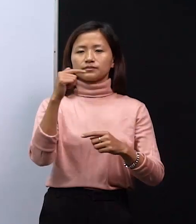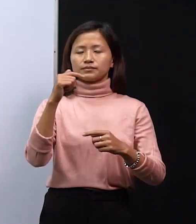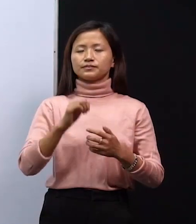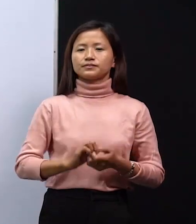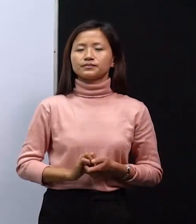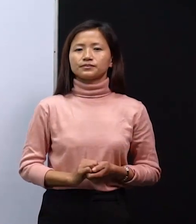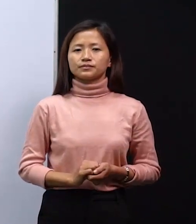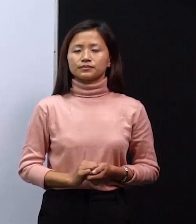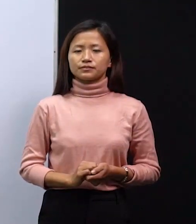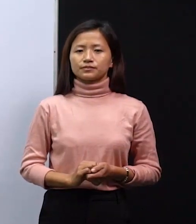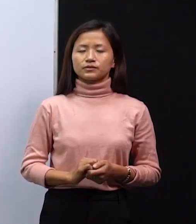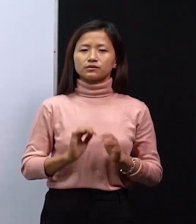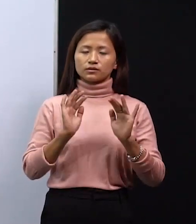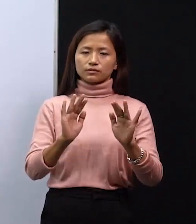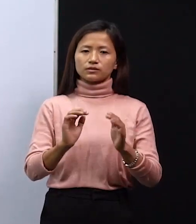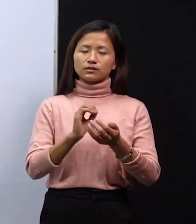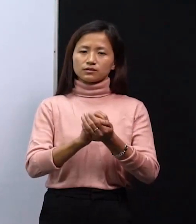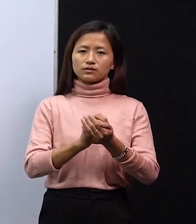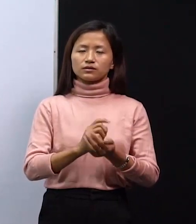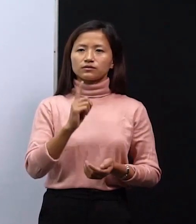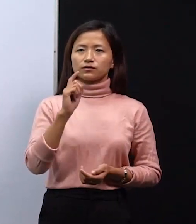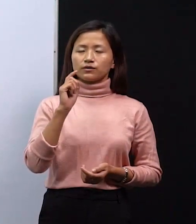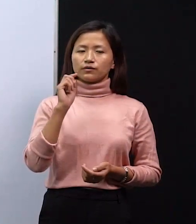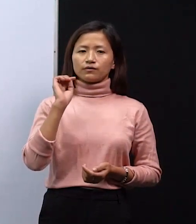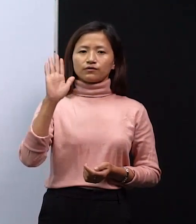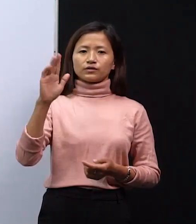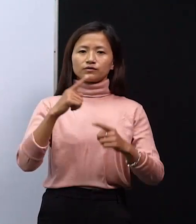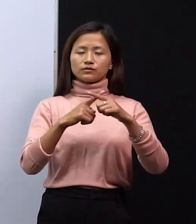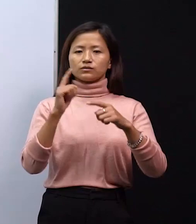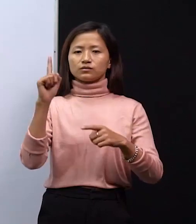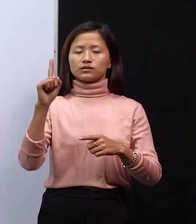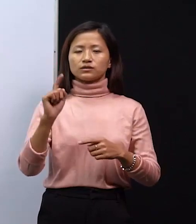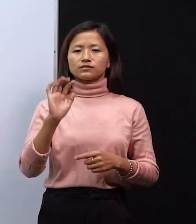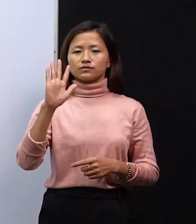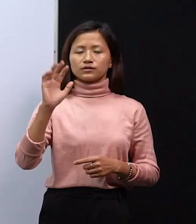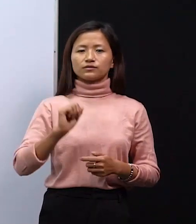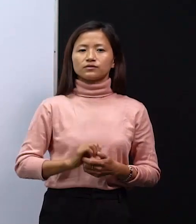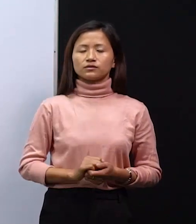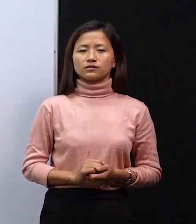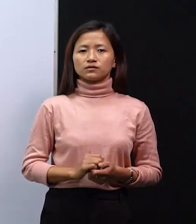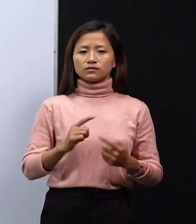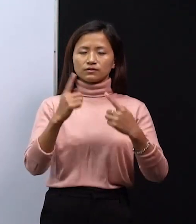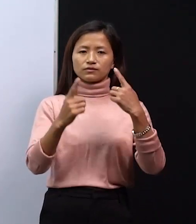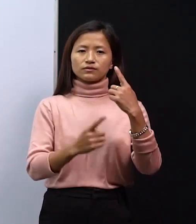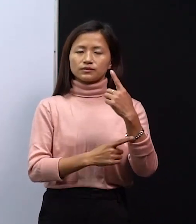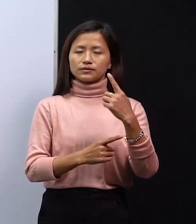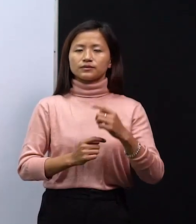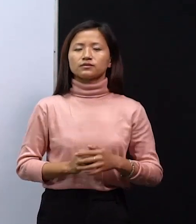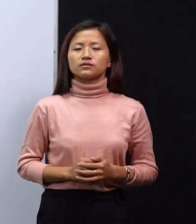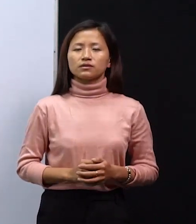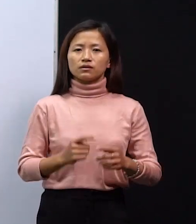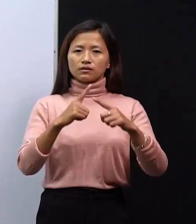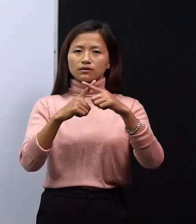plus, so you will keep it as it is. 5 into 1 is 5. So finally,